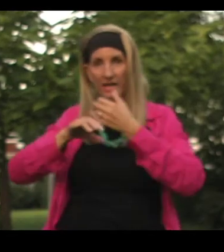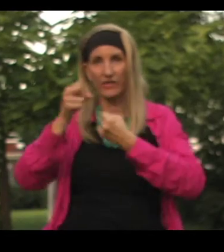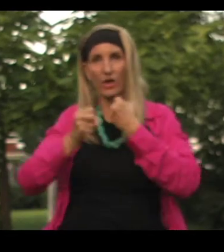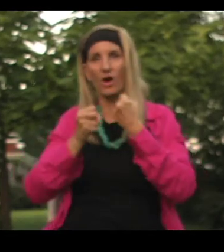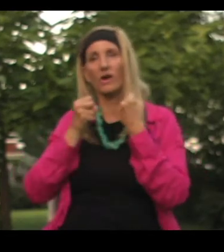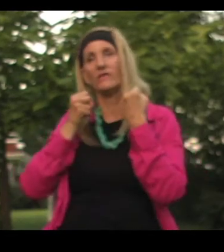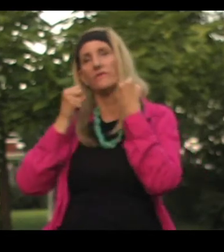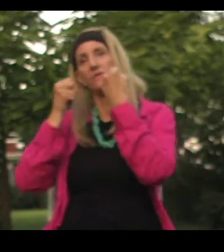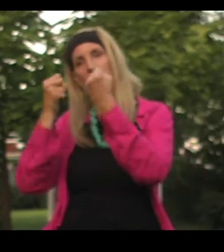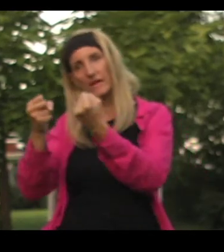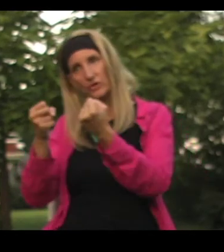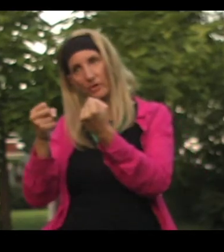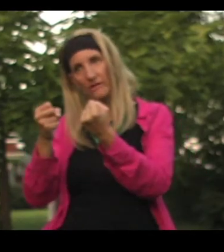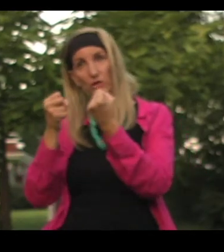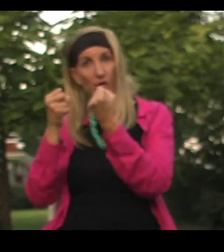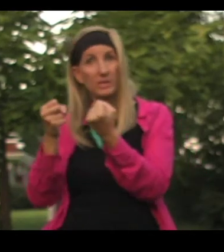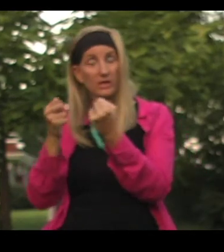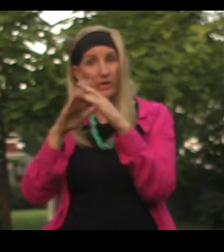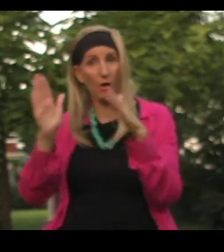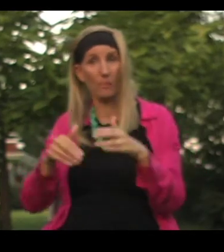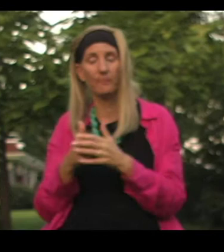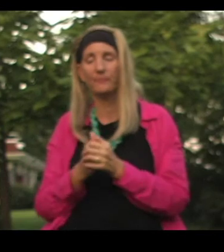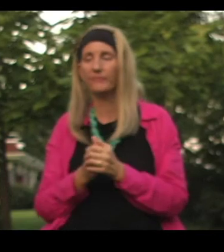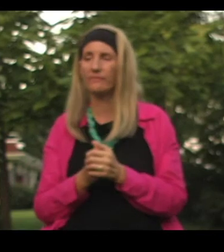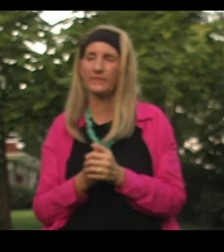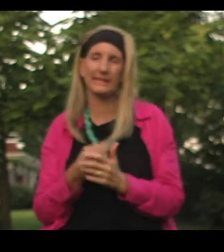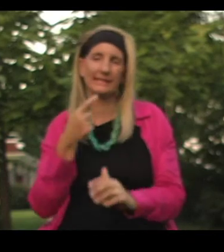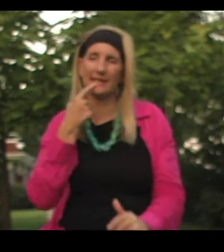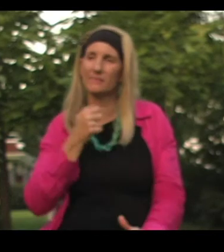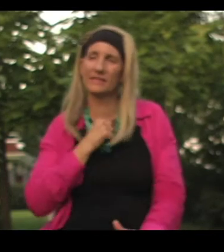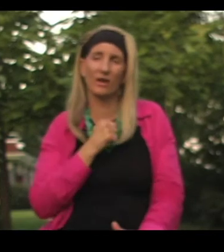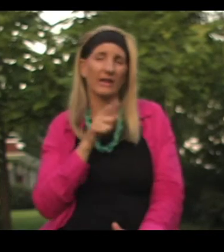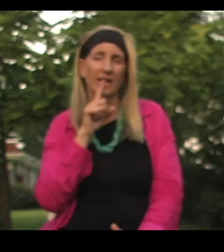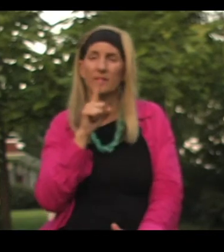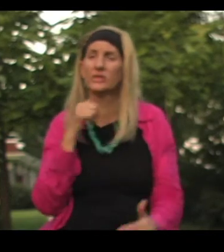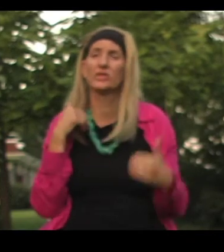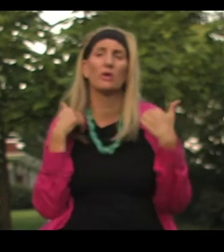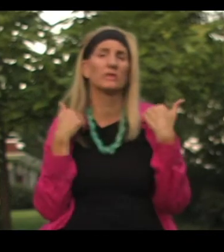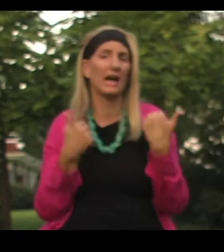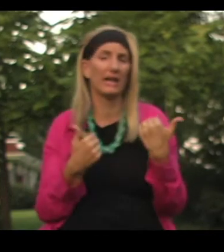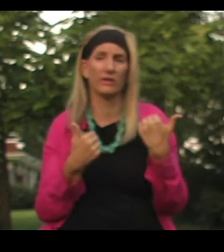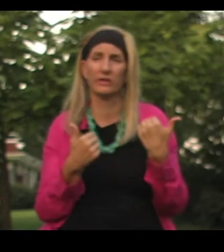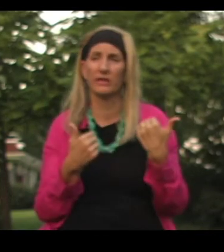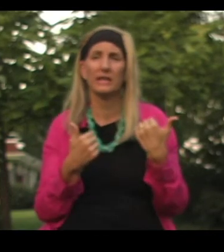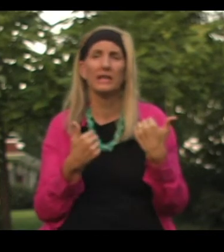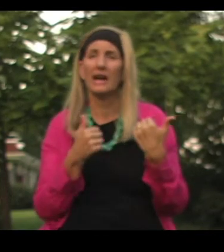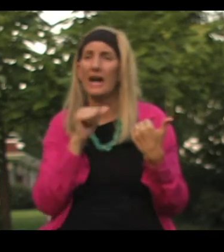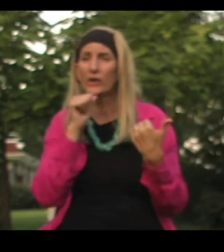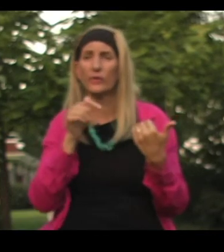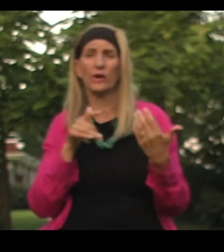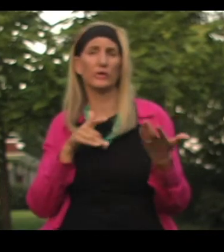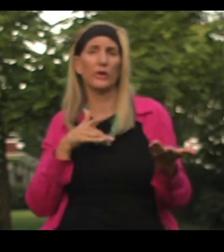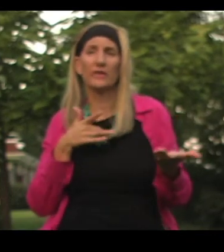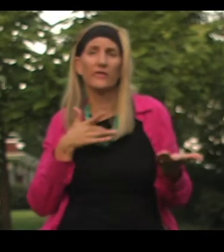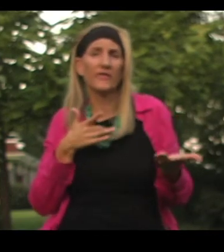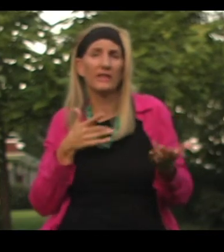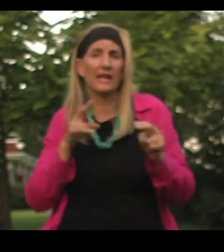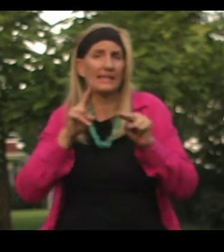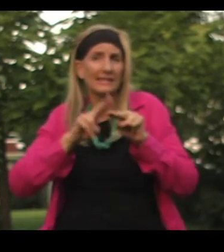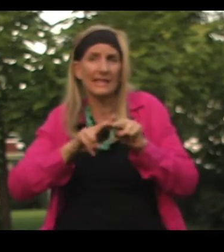in the car, and they drove me to their home. And so, I'm sorry, I am so tired. I don't even feel like sitting